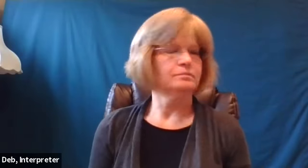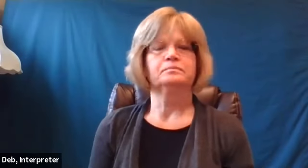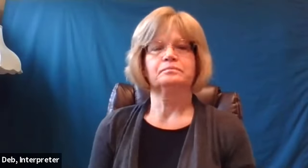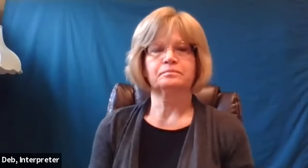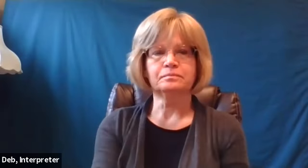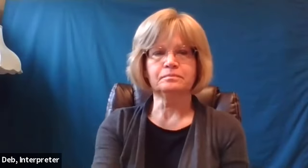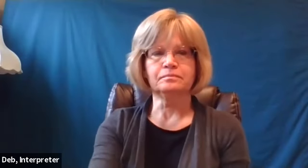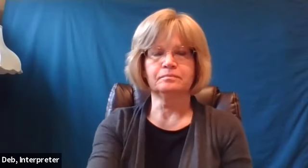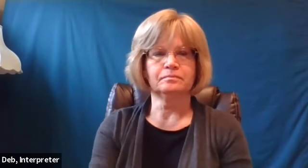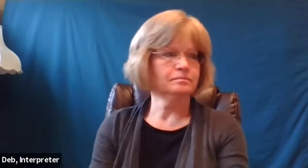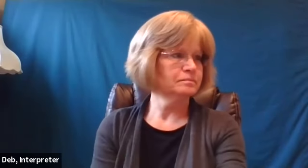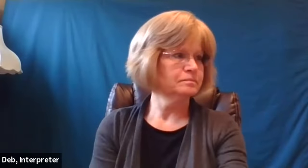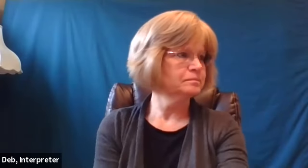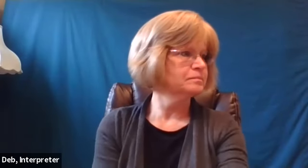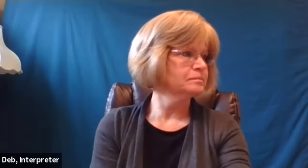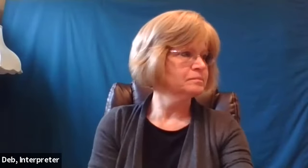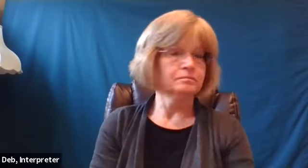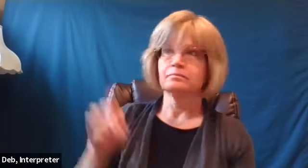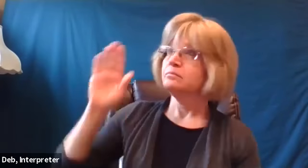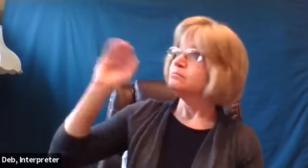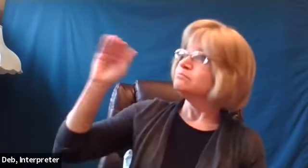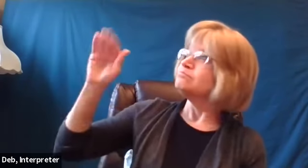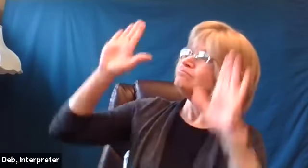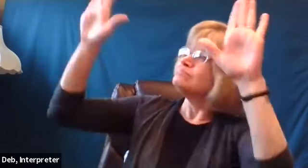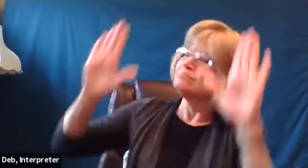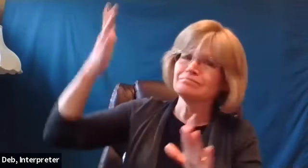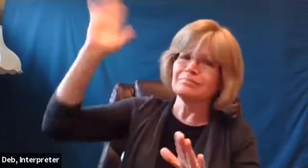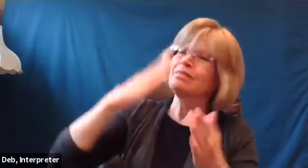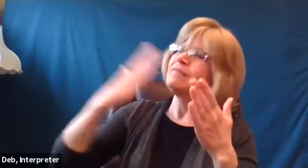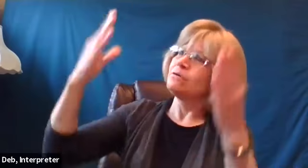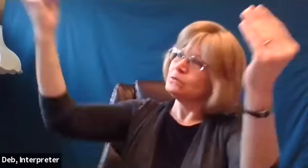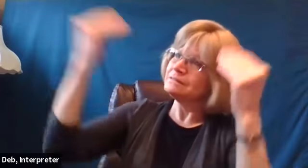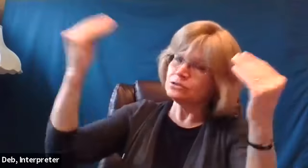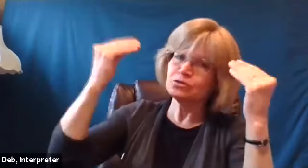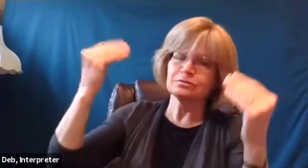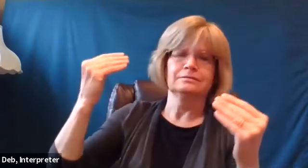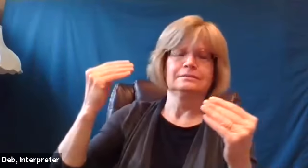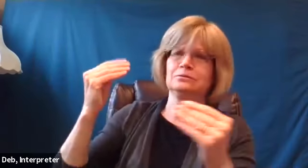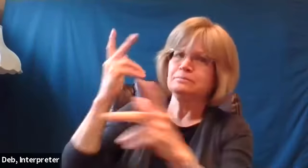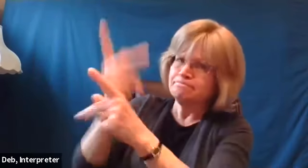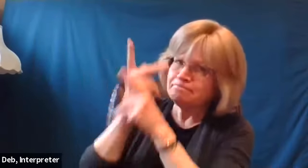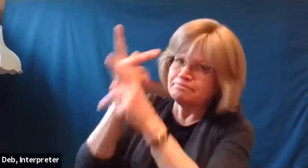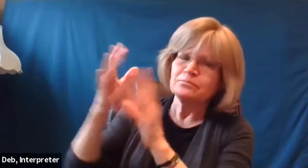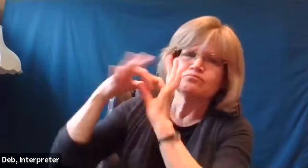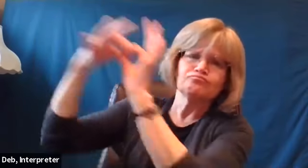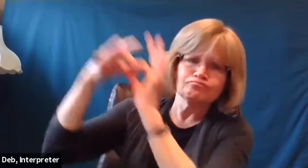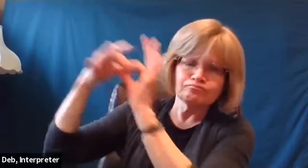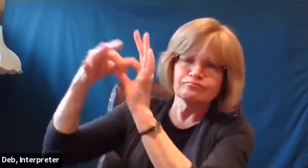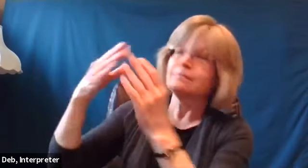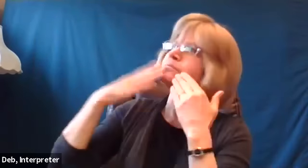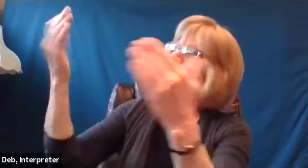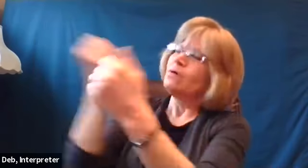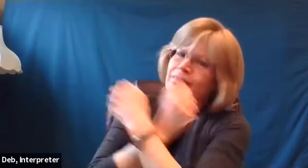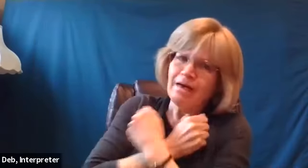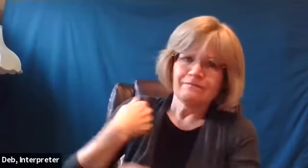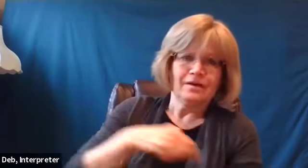Let's practice talking to God right now. Amazing God, thank you for teaching us how to care for our relationship with you. Thank you for loving us even